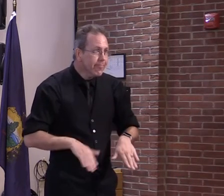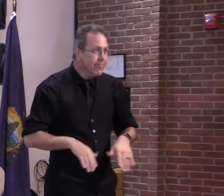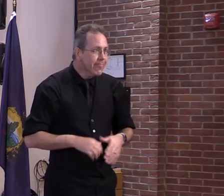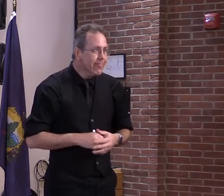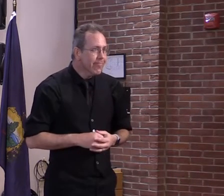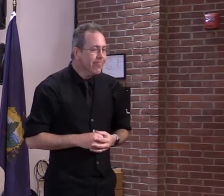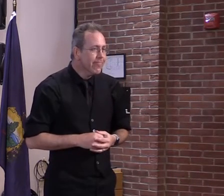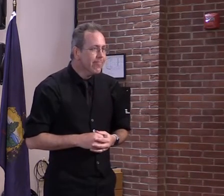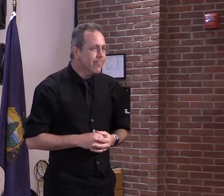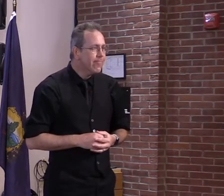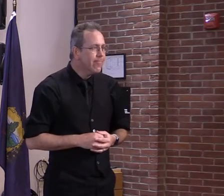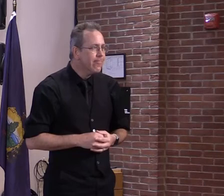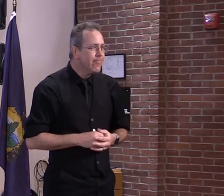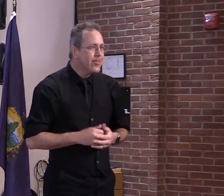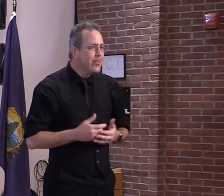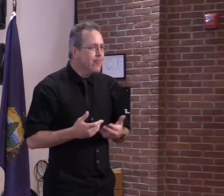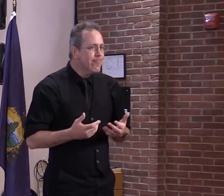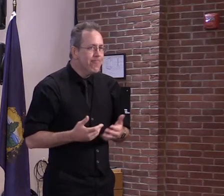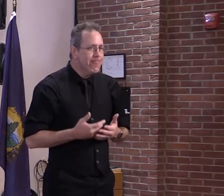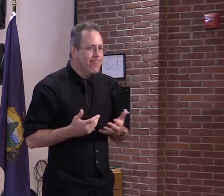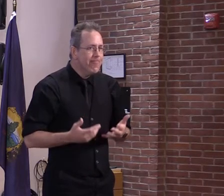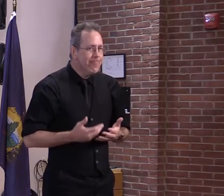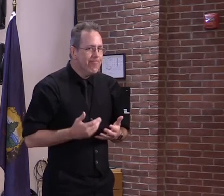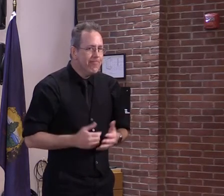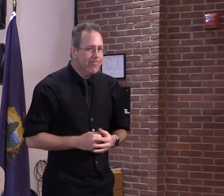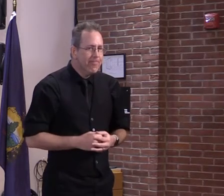Looks like you just muted yourself.